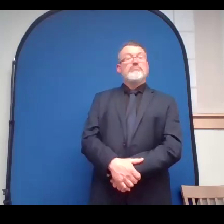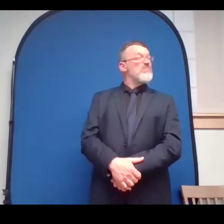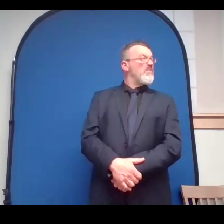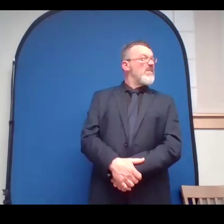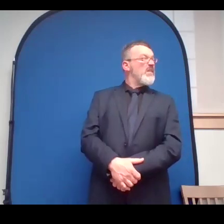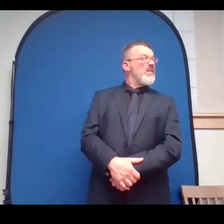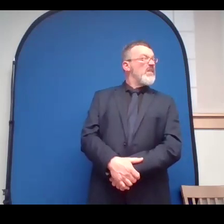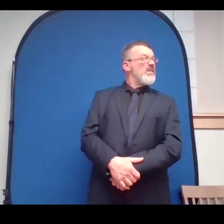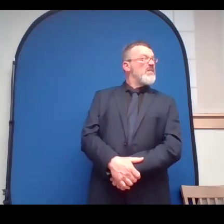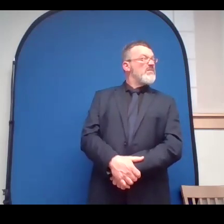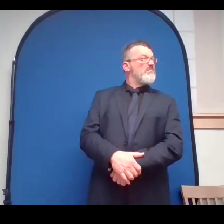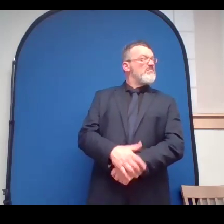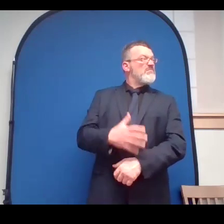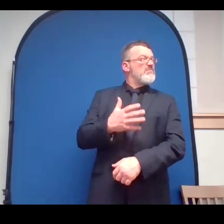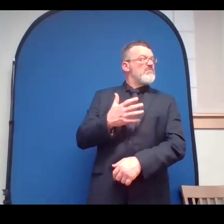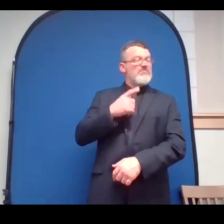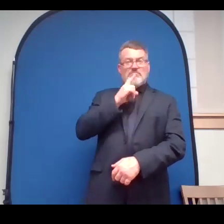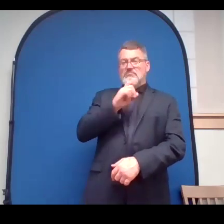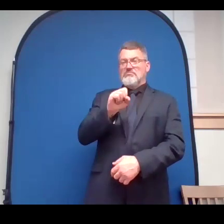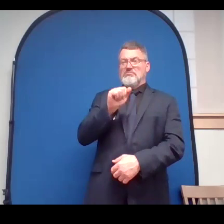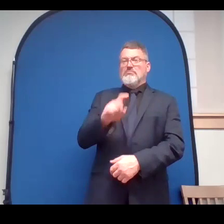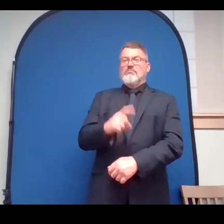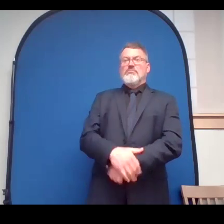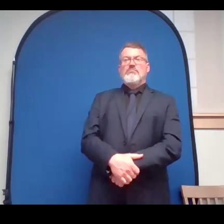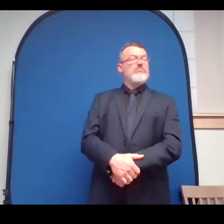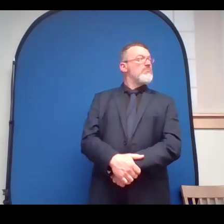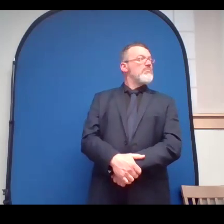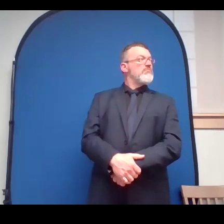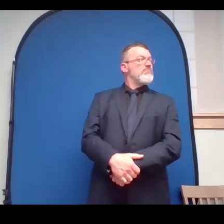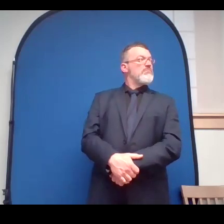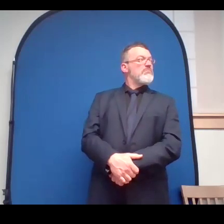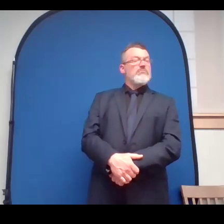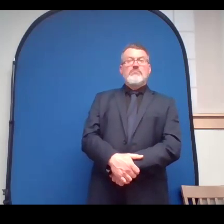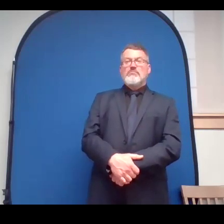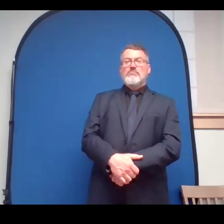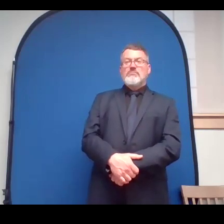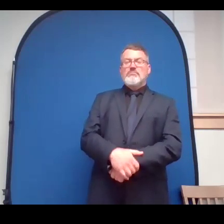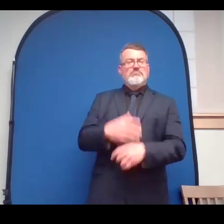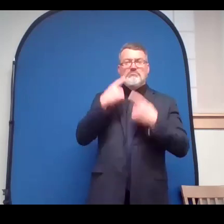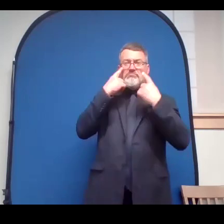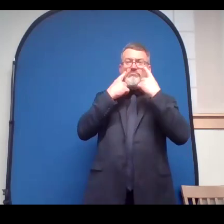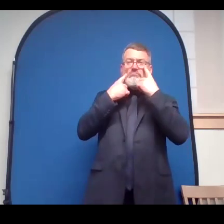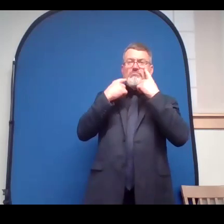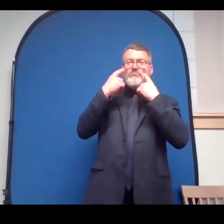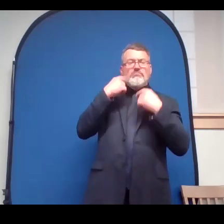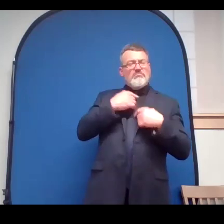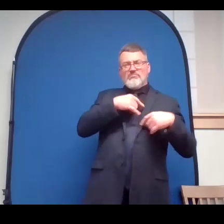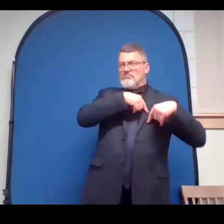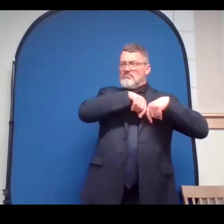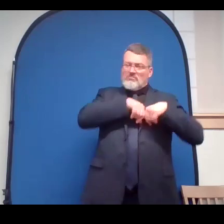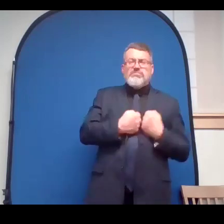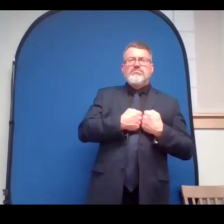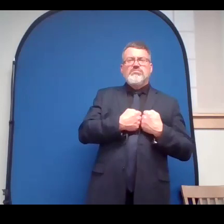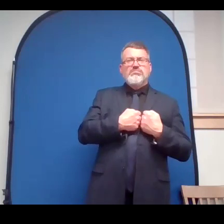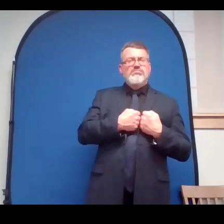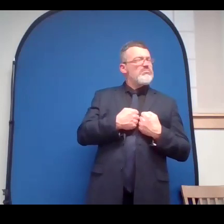And when you say it broke your heart, was your heart broken for the families that had been involved? Yes. Was your